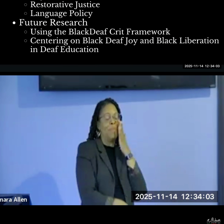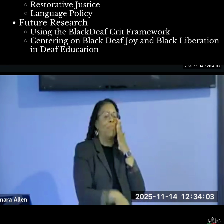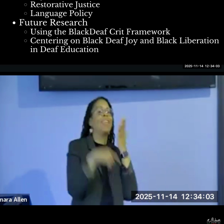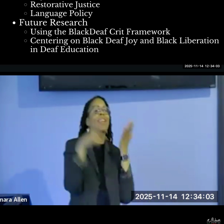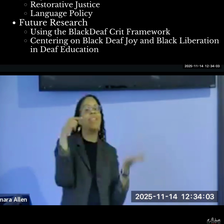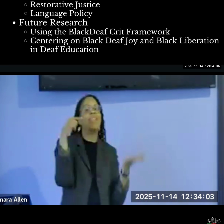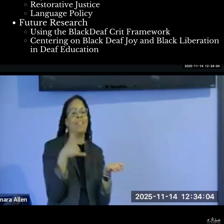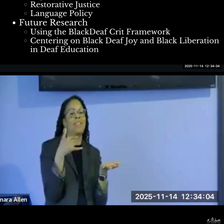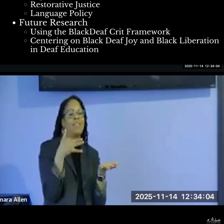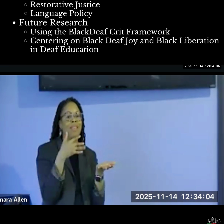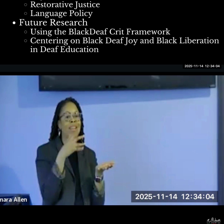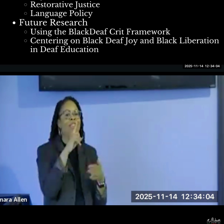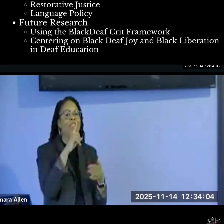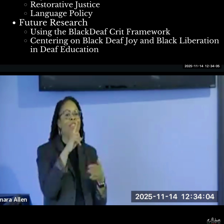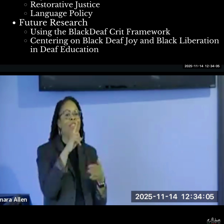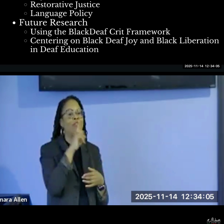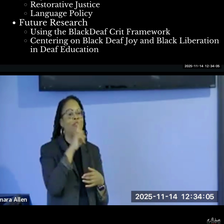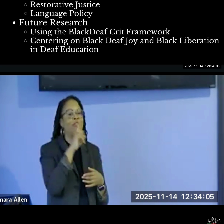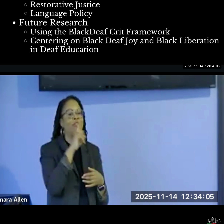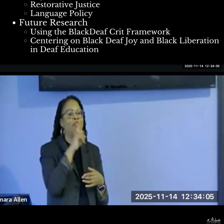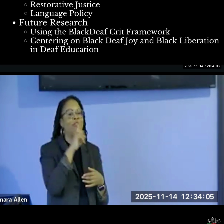Lastly, but not least,